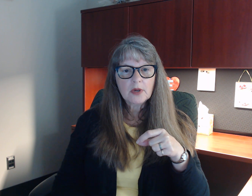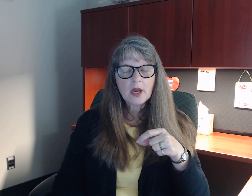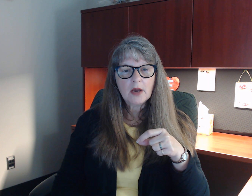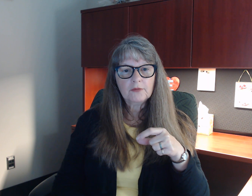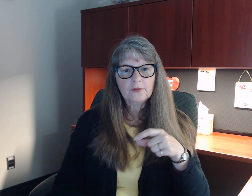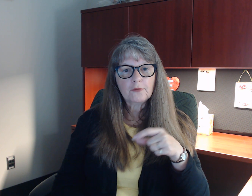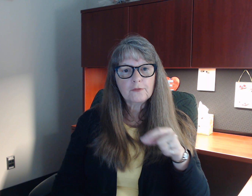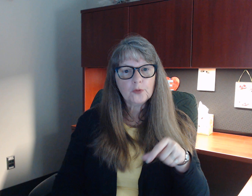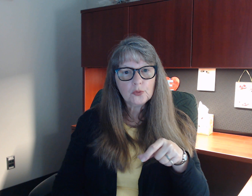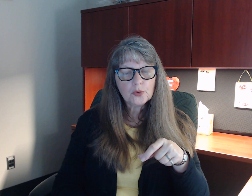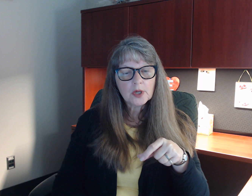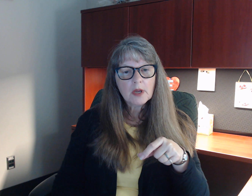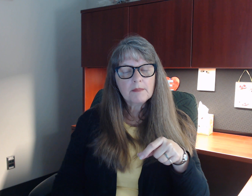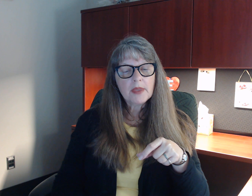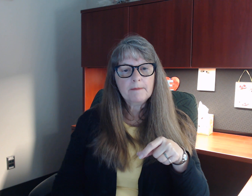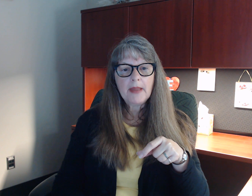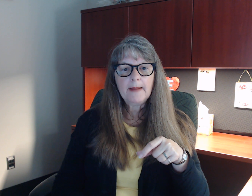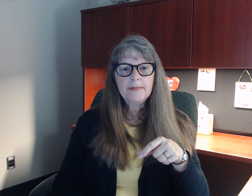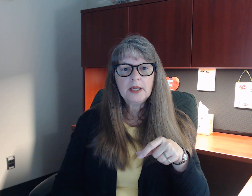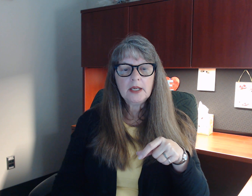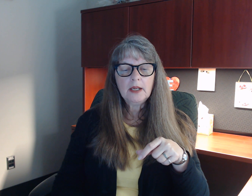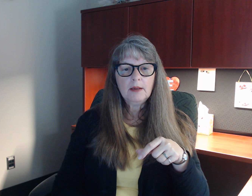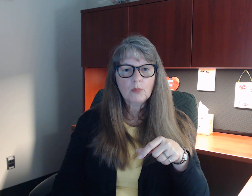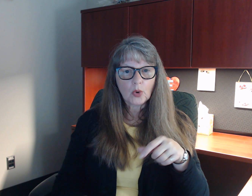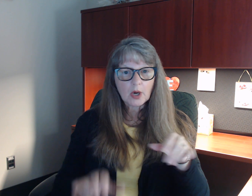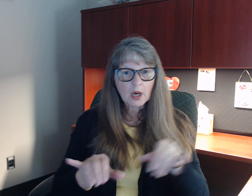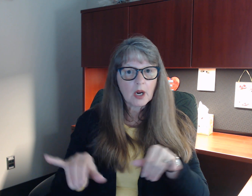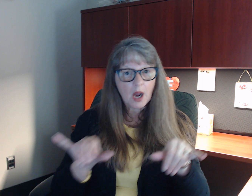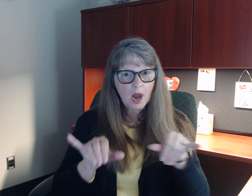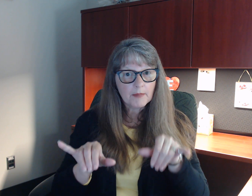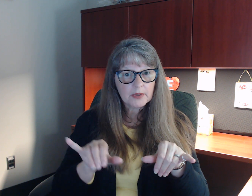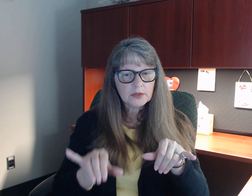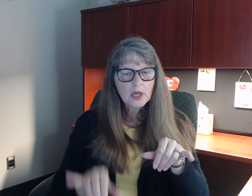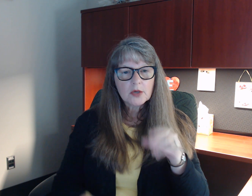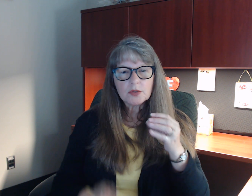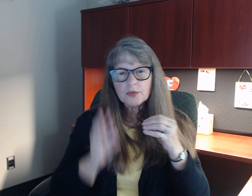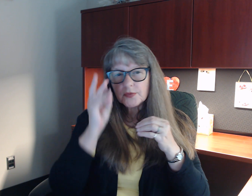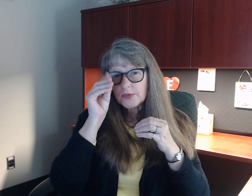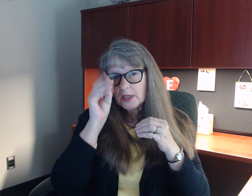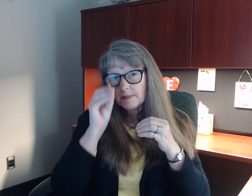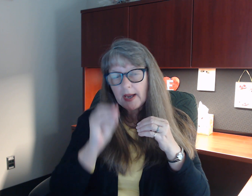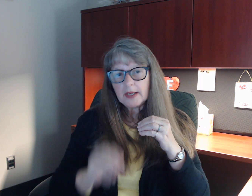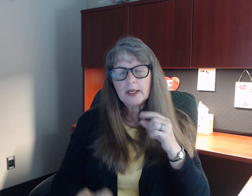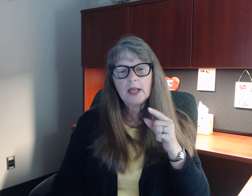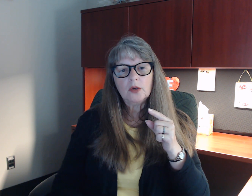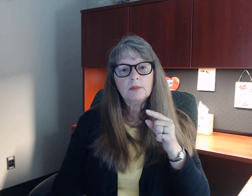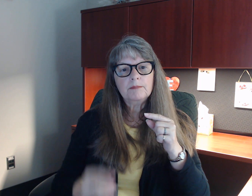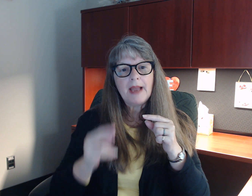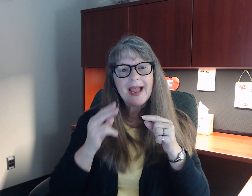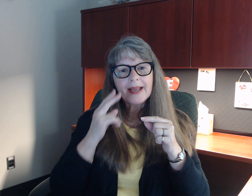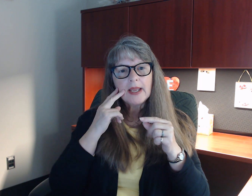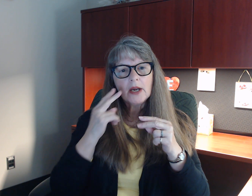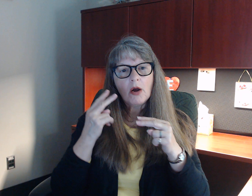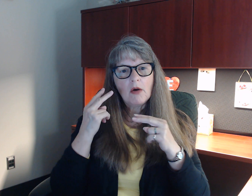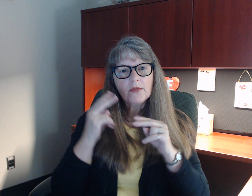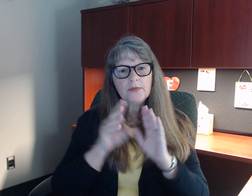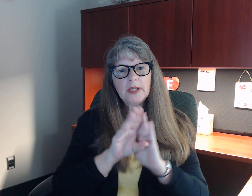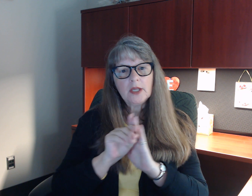of food that may be more common. So think about it and look back at all the